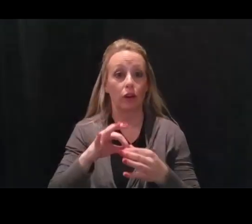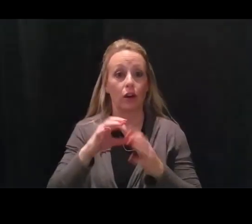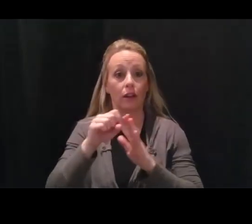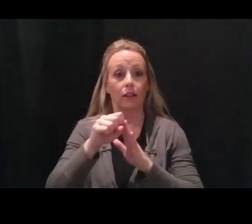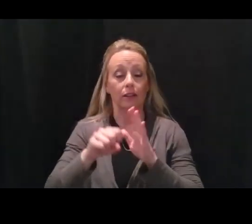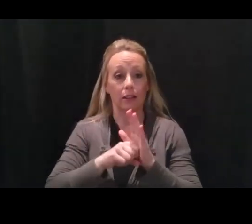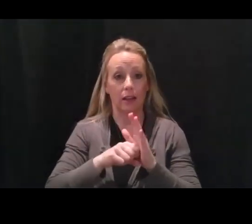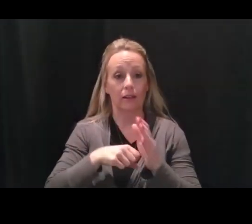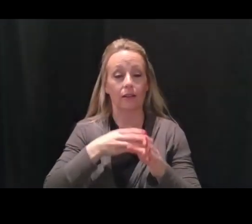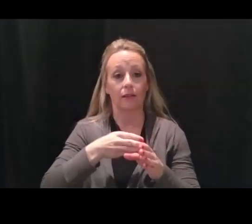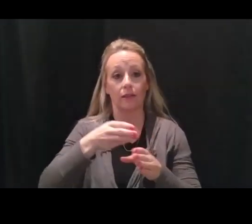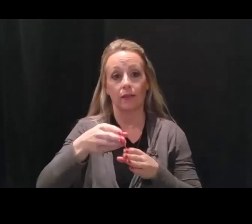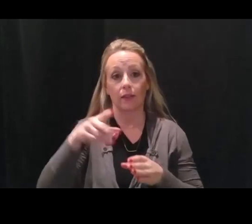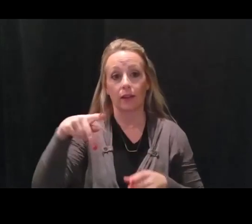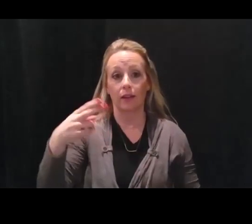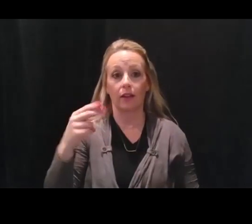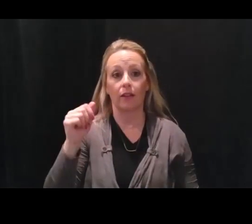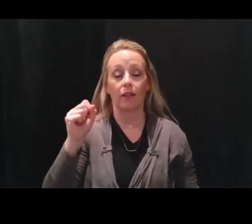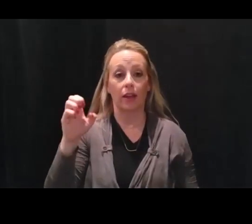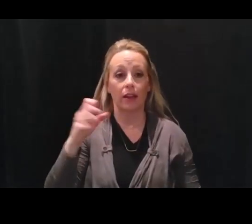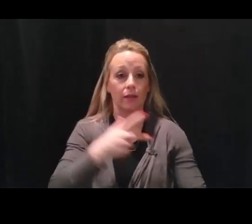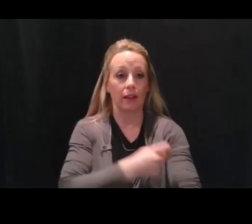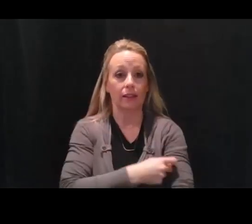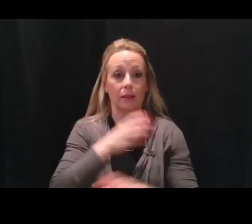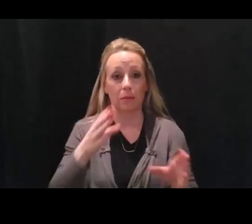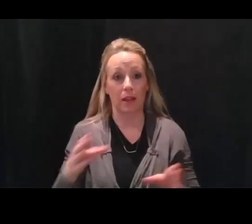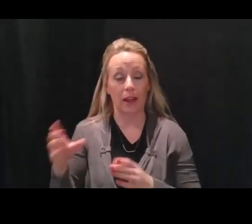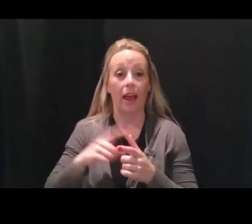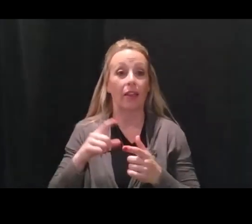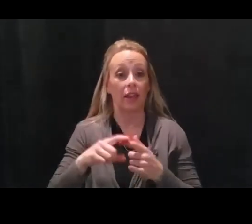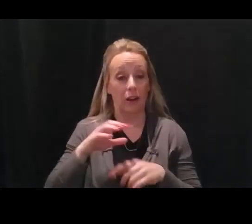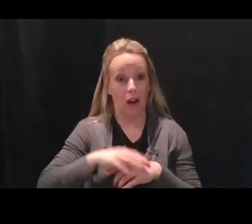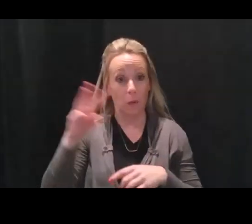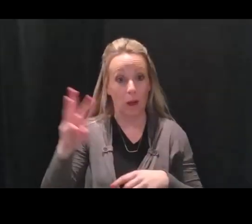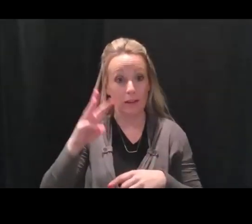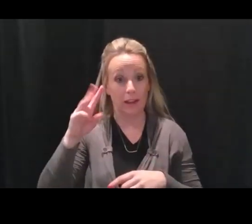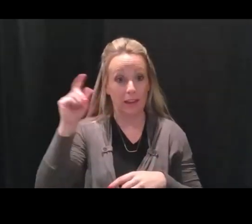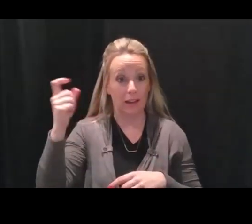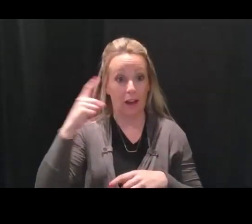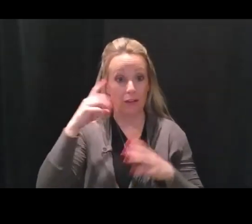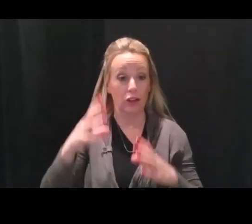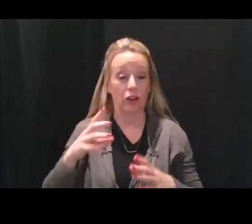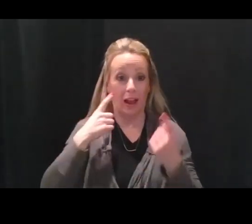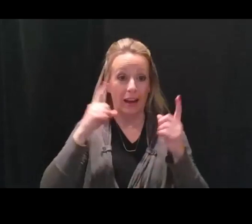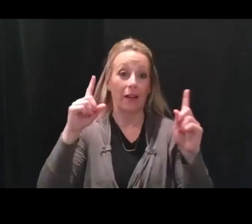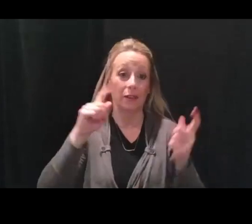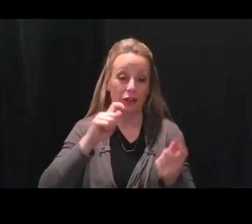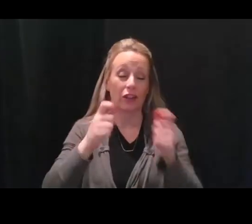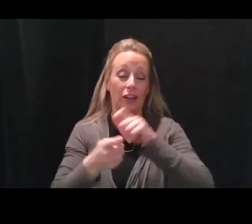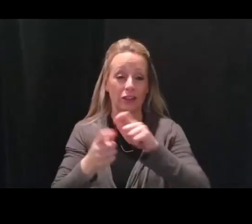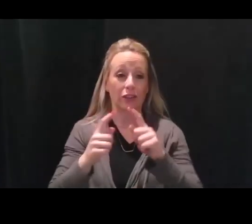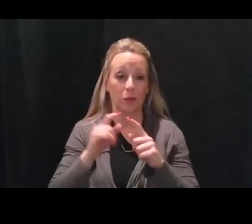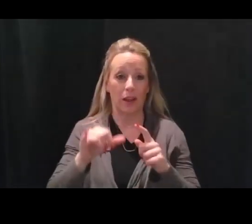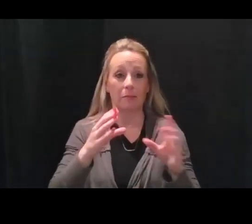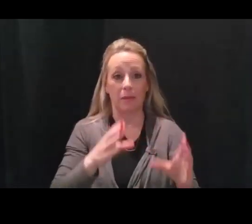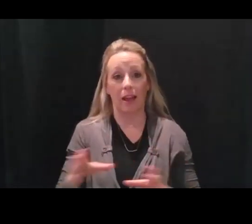state-phased vaccine plan. And on Wednesday, Governor J.B. Pritzker announced changes to that plan. And this is